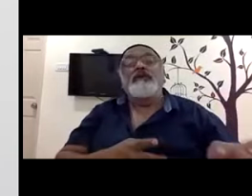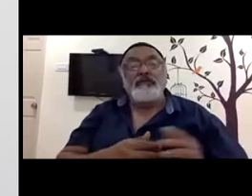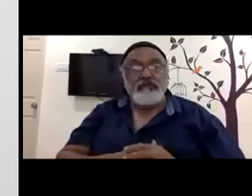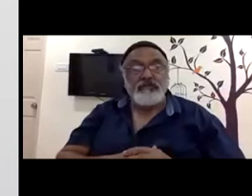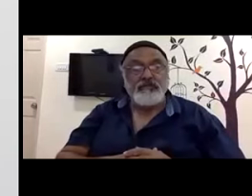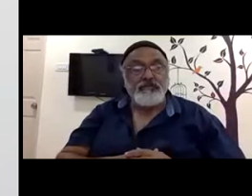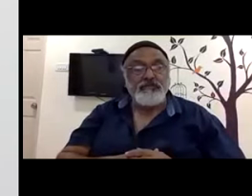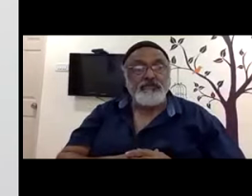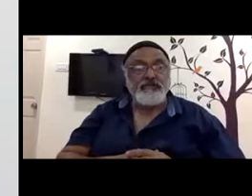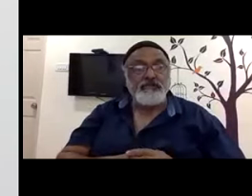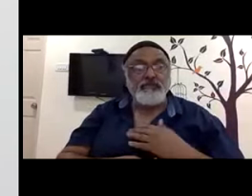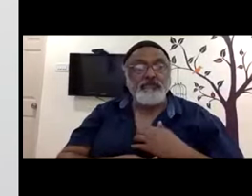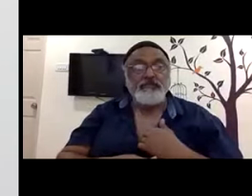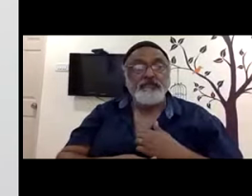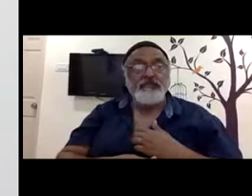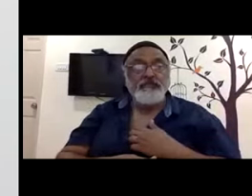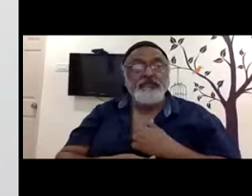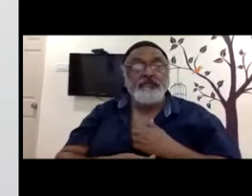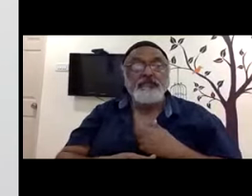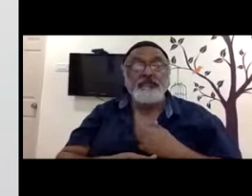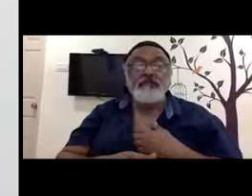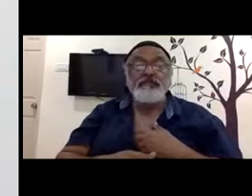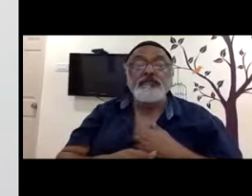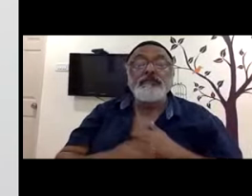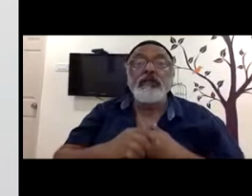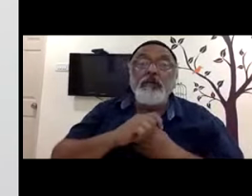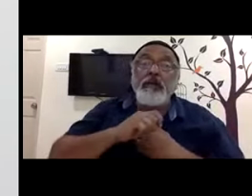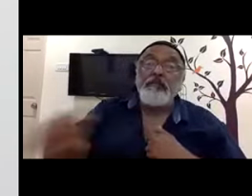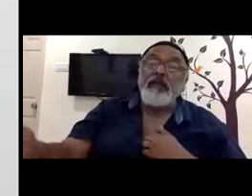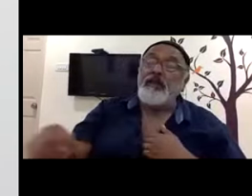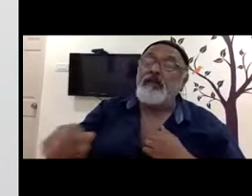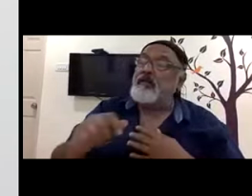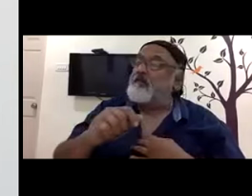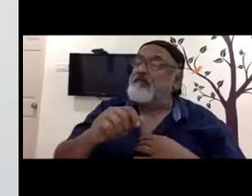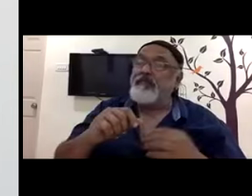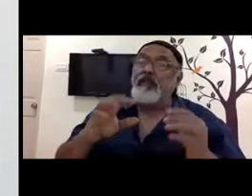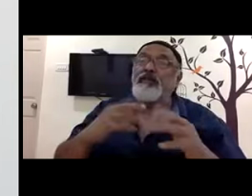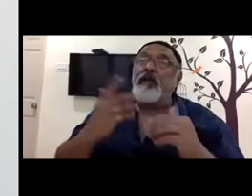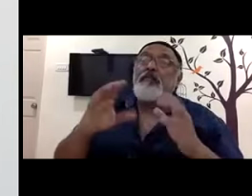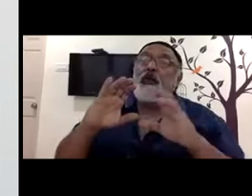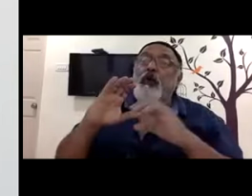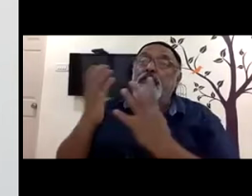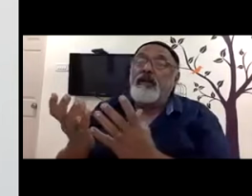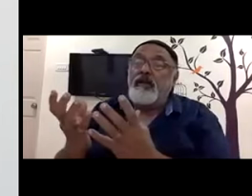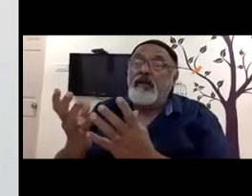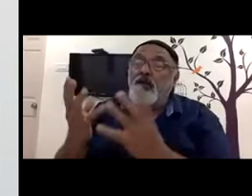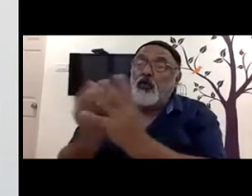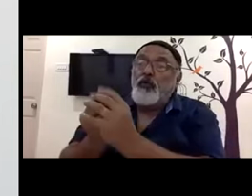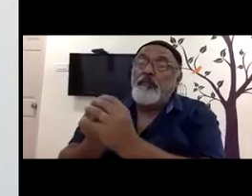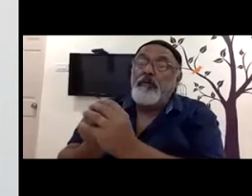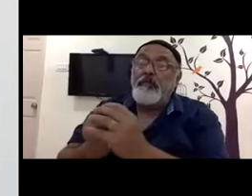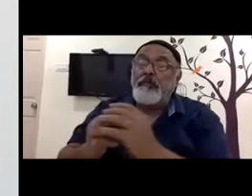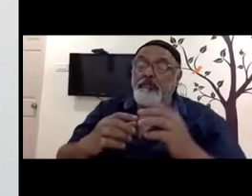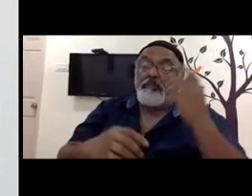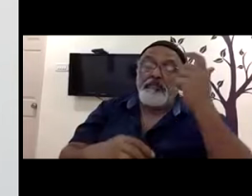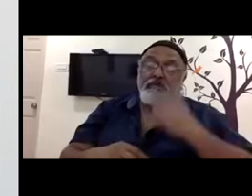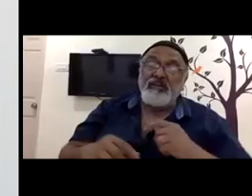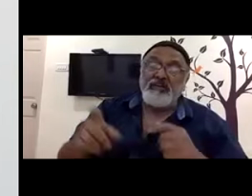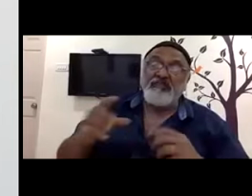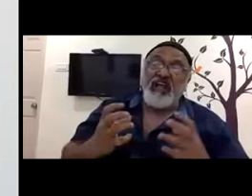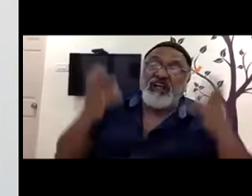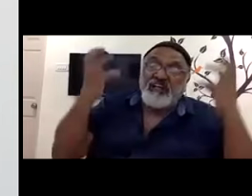research. For example, if I believe that a certain community is more aggressive, that's my personal bias, because maybe